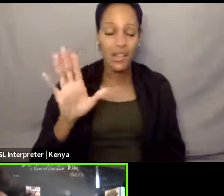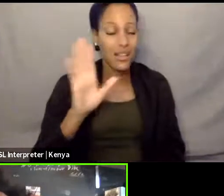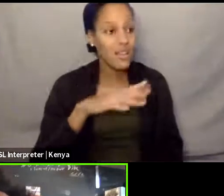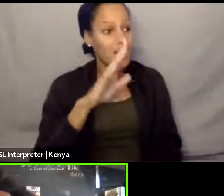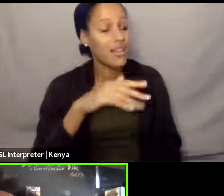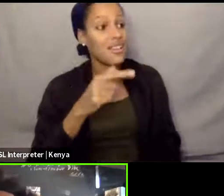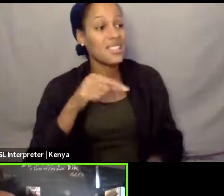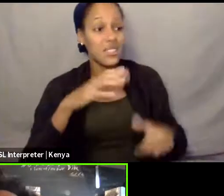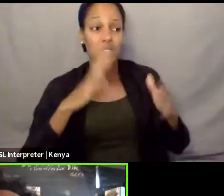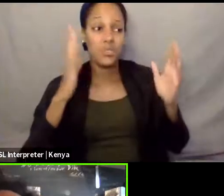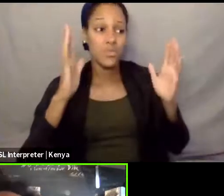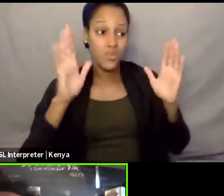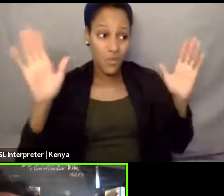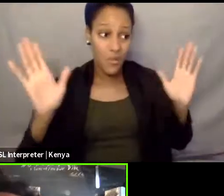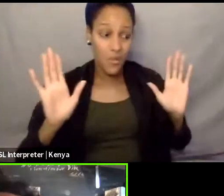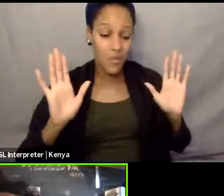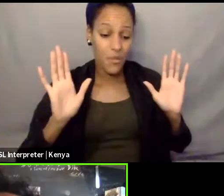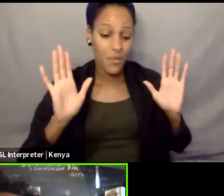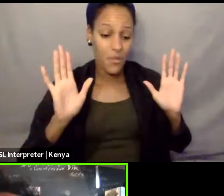something wonderful that happened to me."